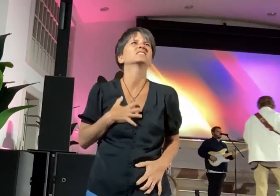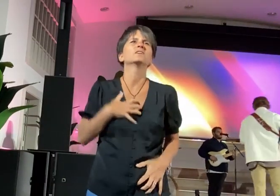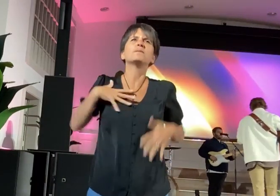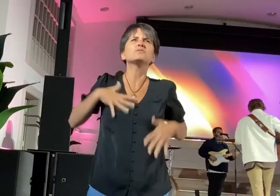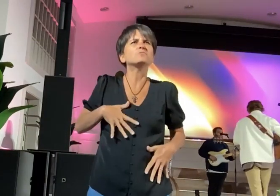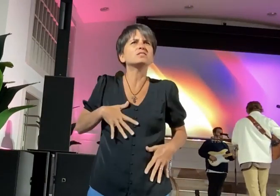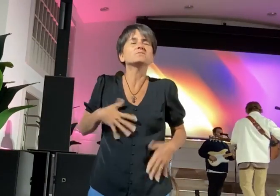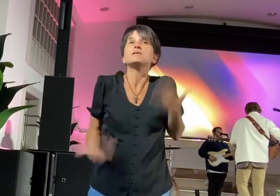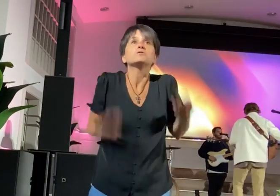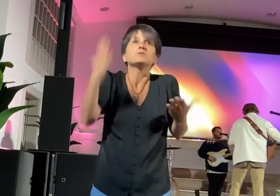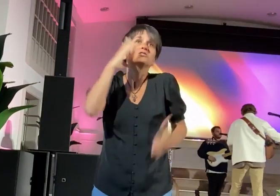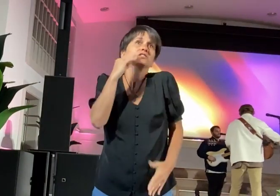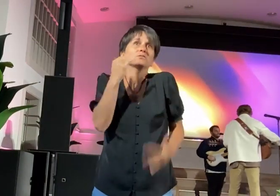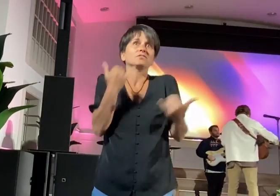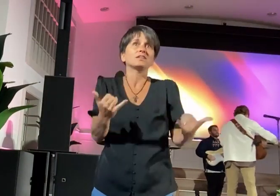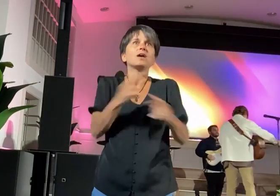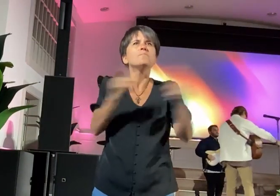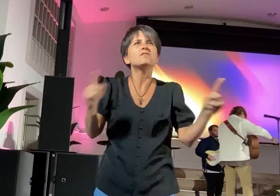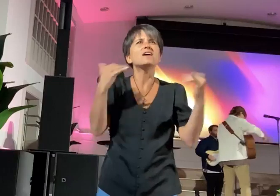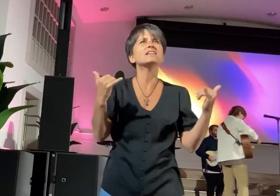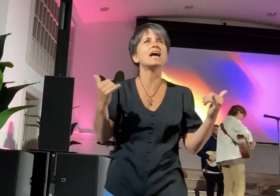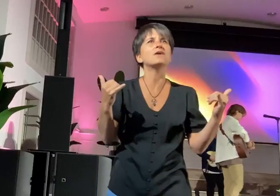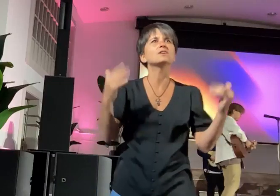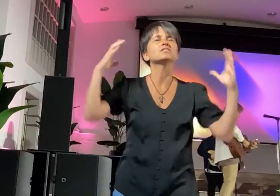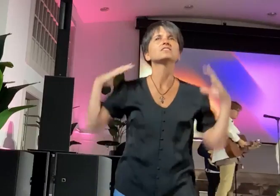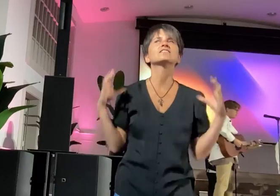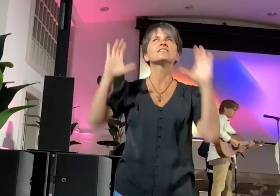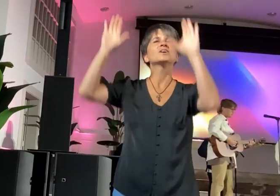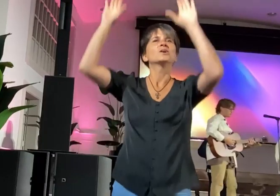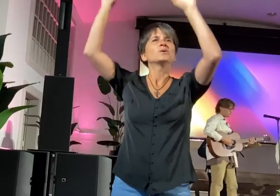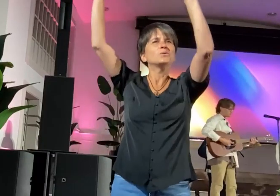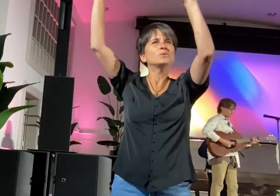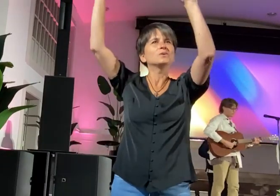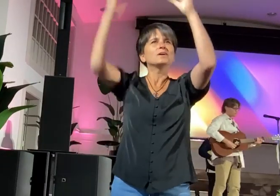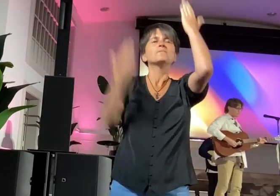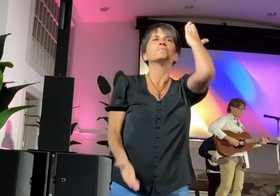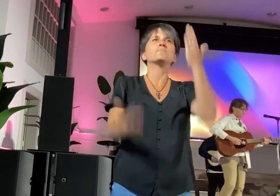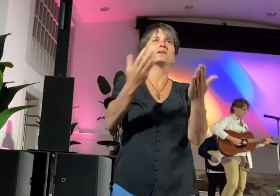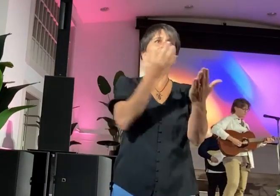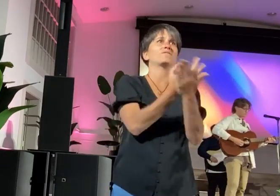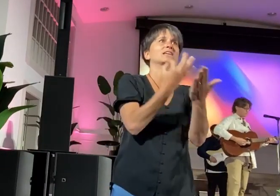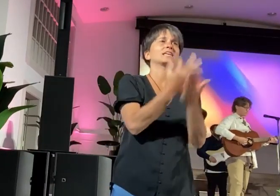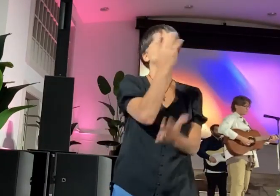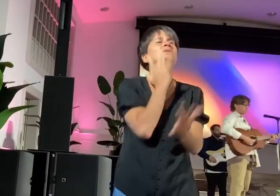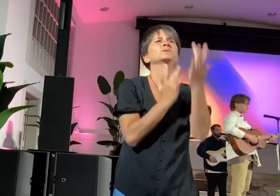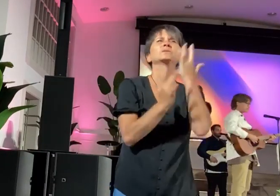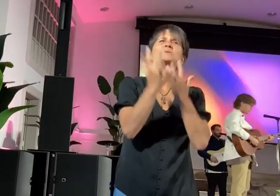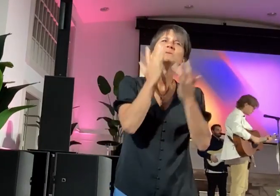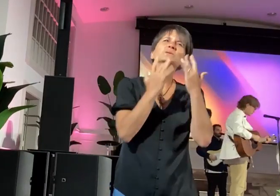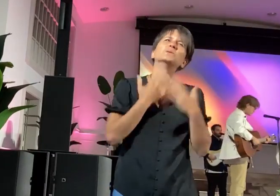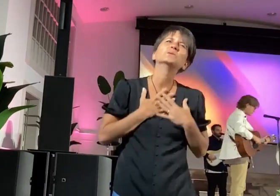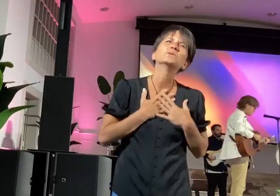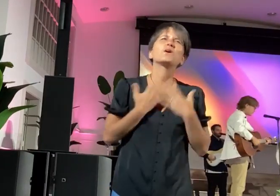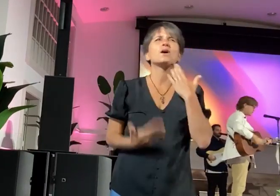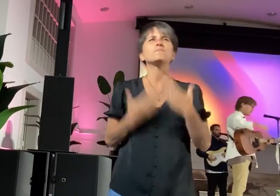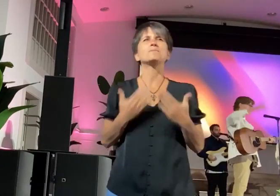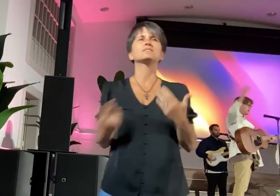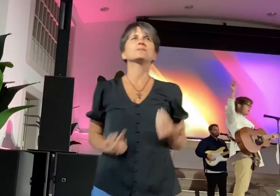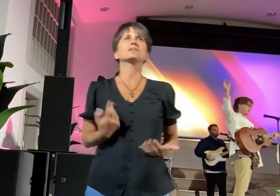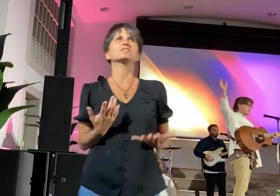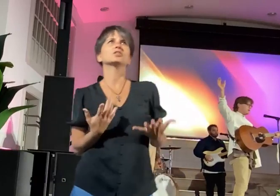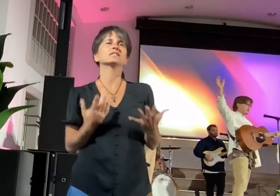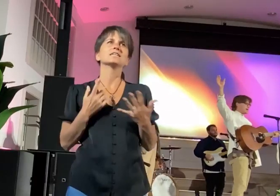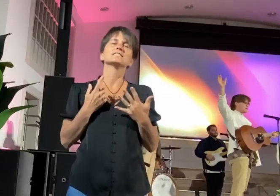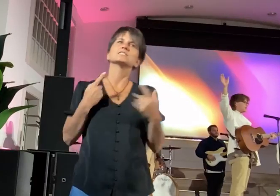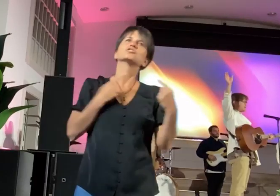want to encourage you to lift your hands and to place Jesus above that today. Maybe you're here today and you're facing financial lack, or there's something in your life you need to make a decision